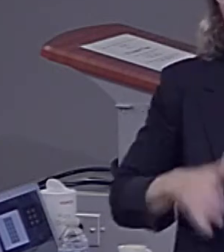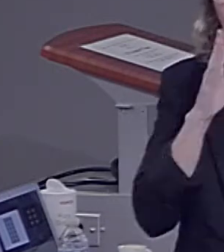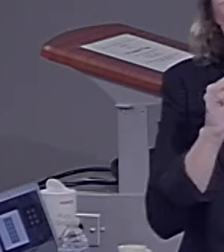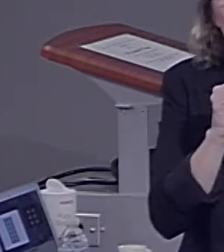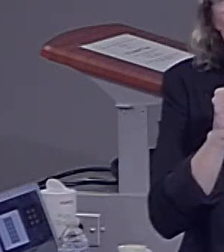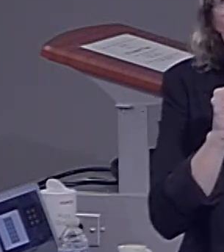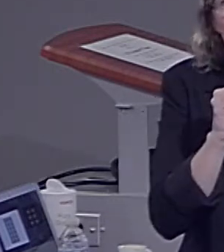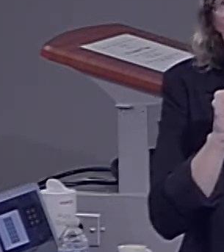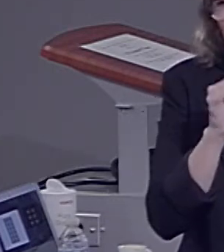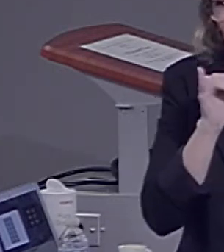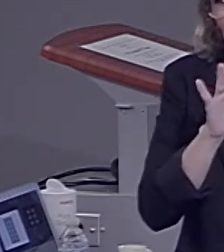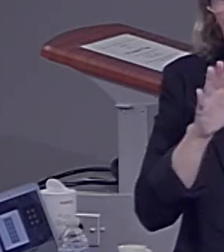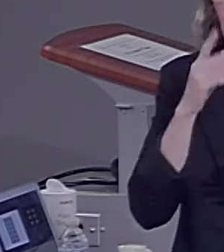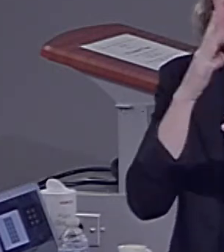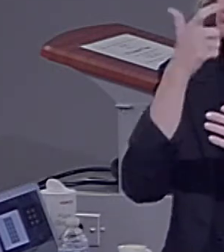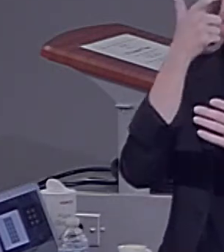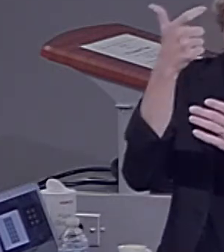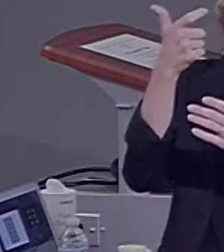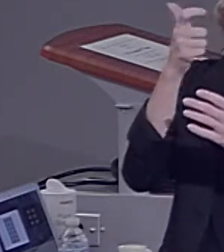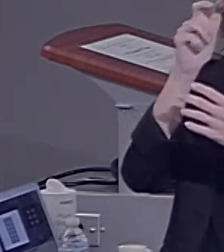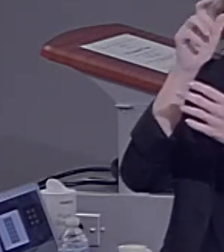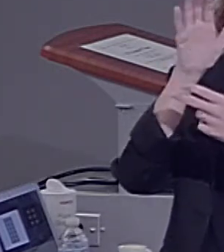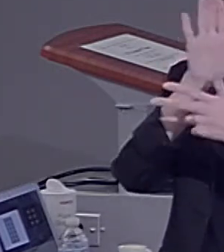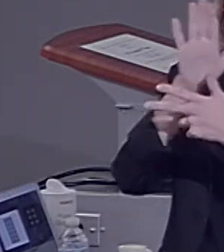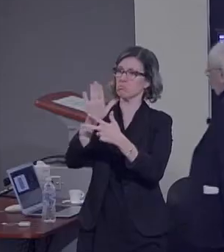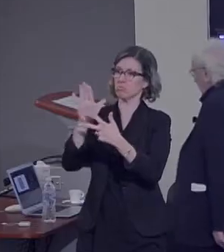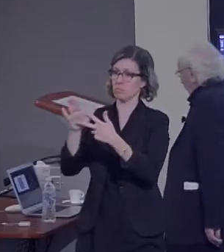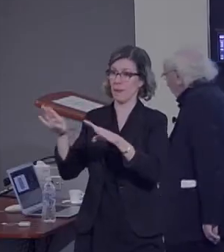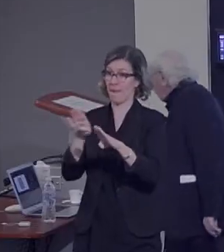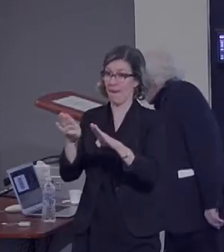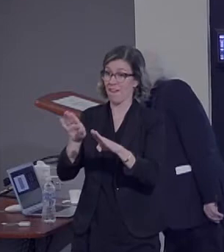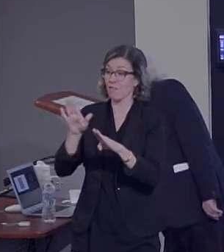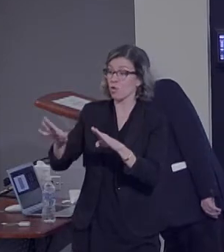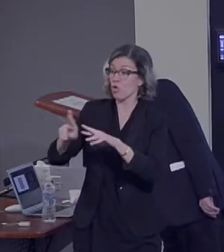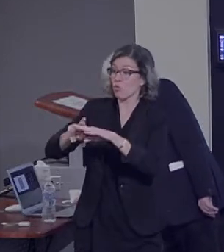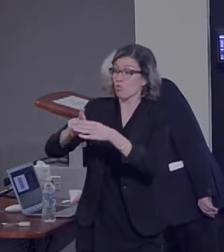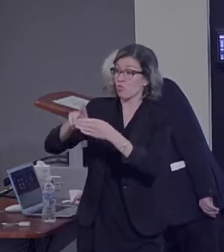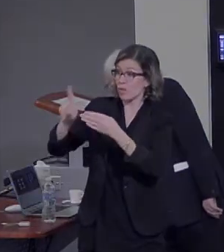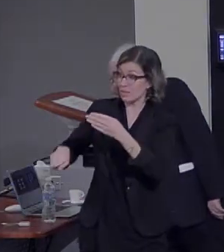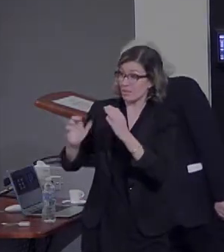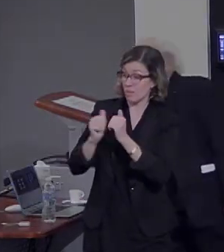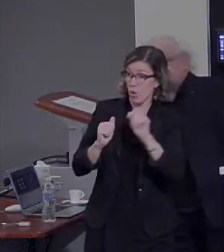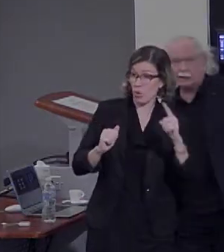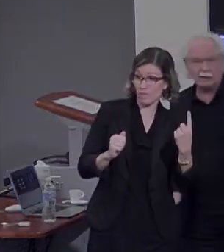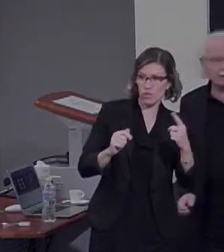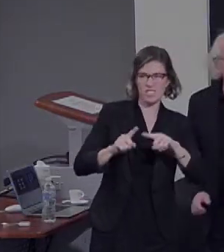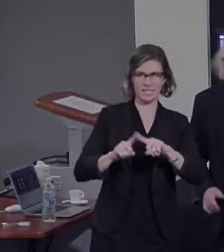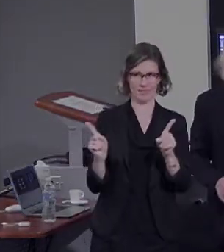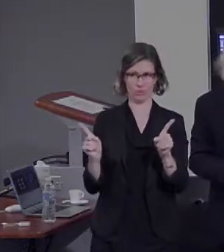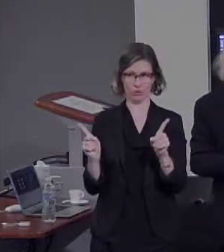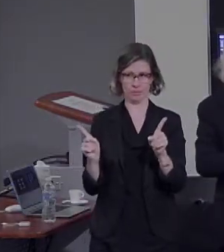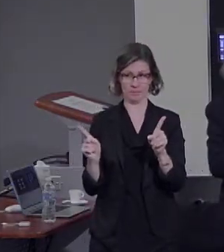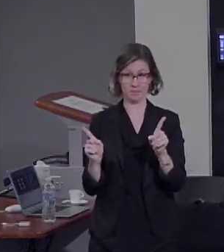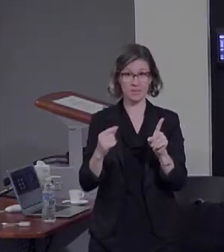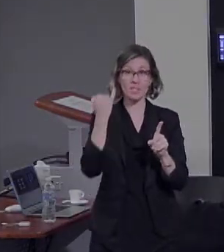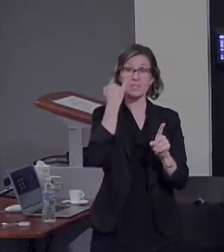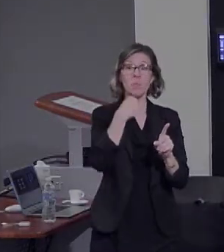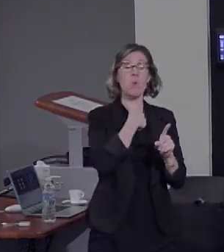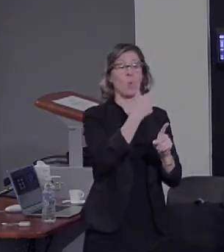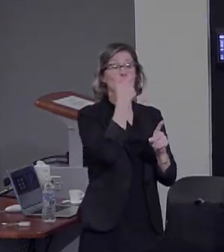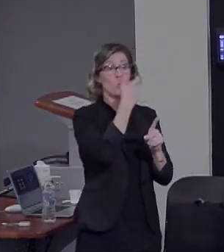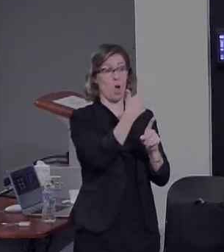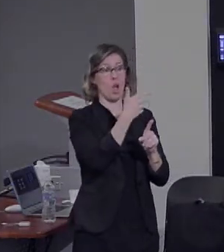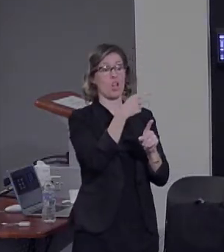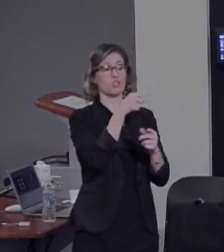the results are completely different. What happens if you have biting? Something which all species